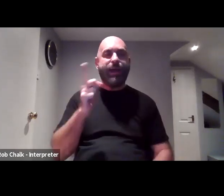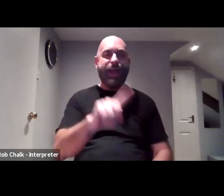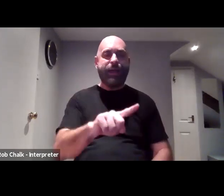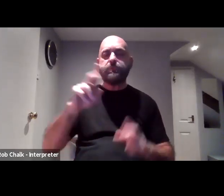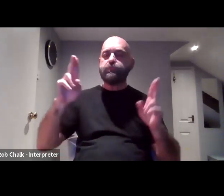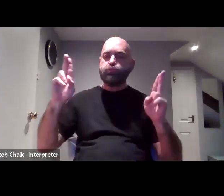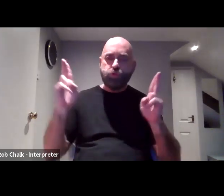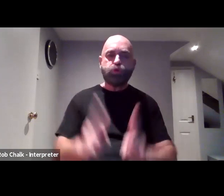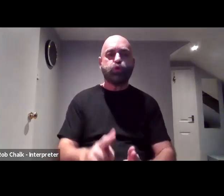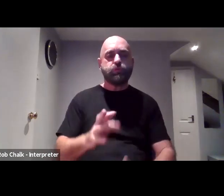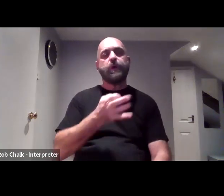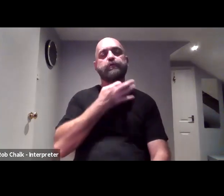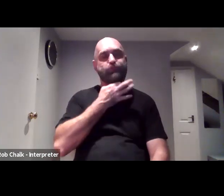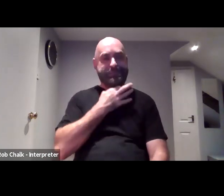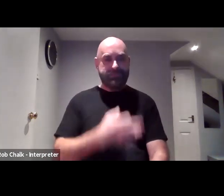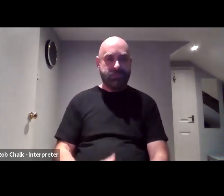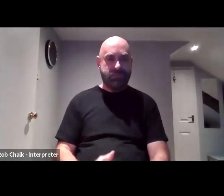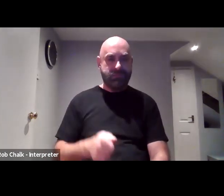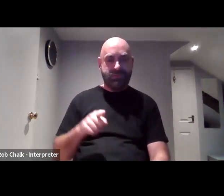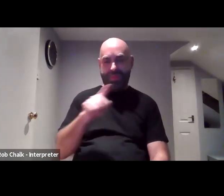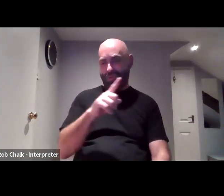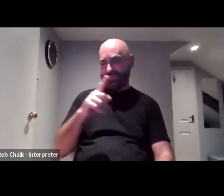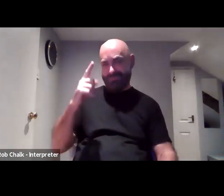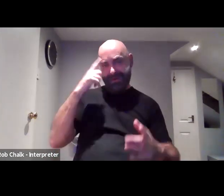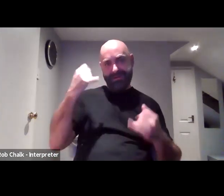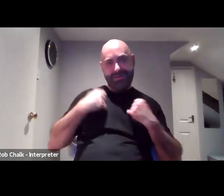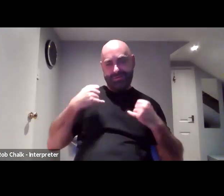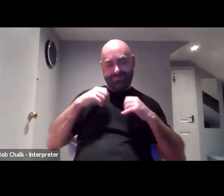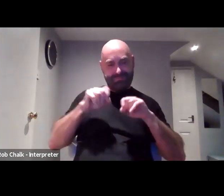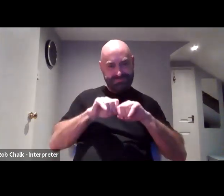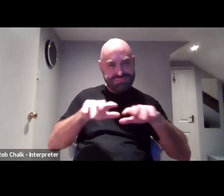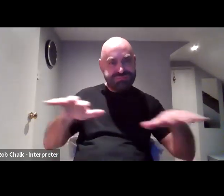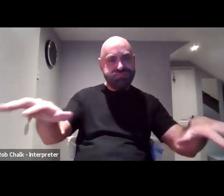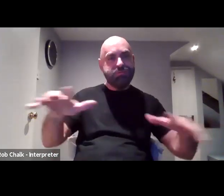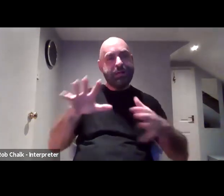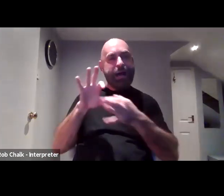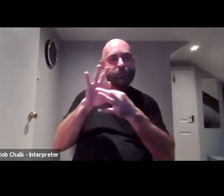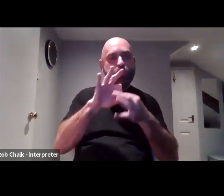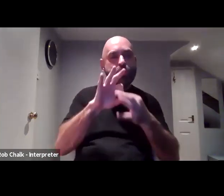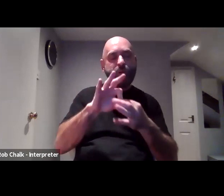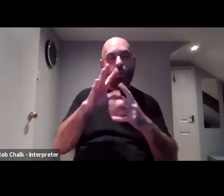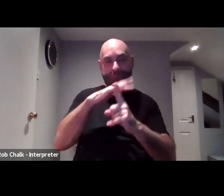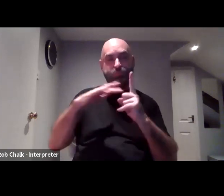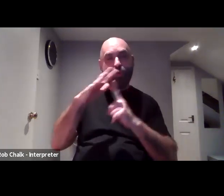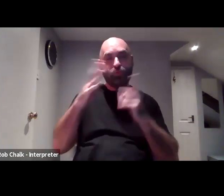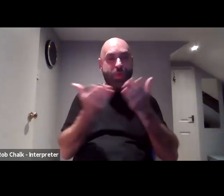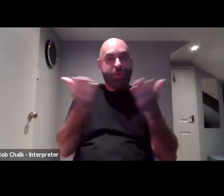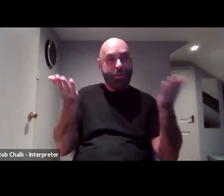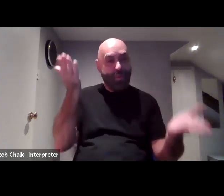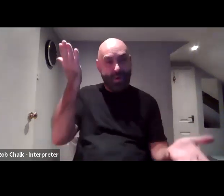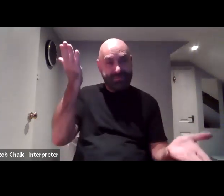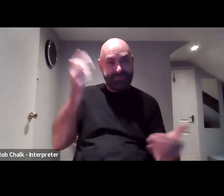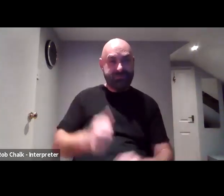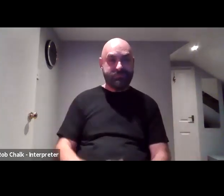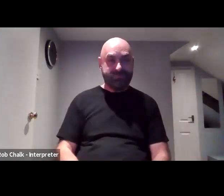reduce the risk of those mental disorders that are associated with social inequalities.